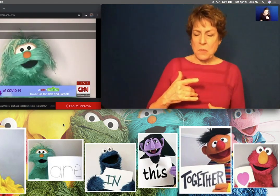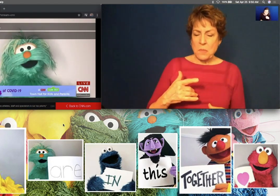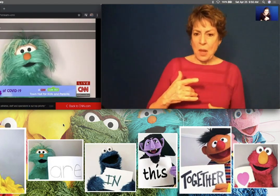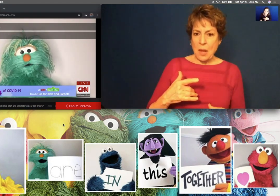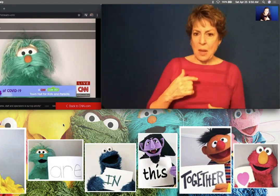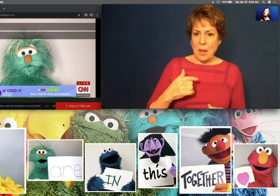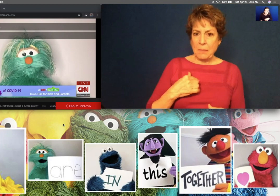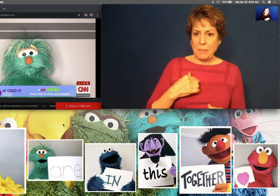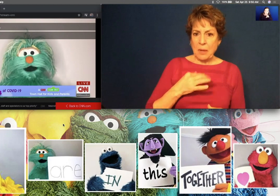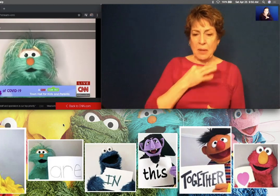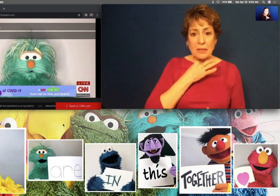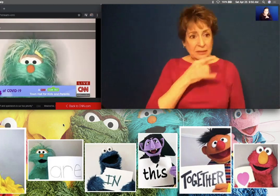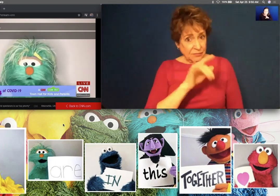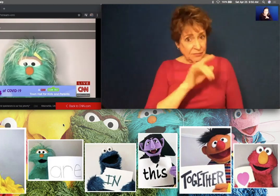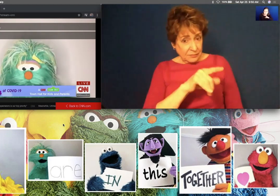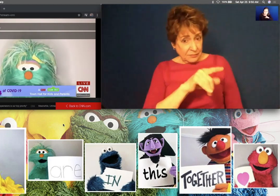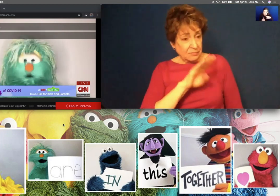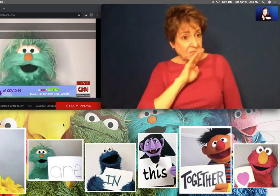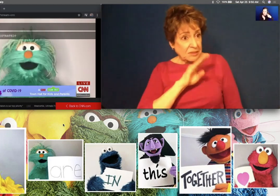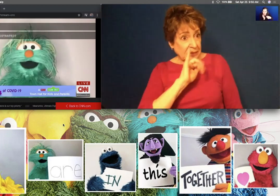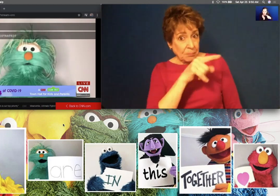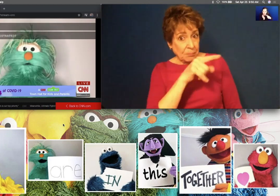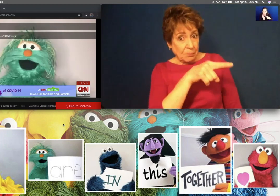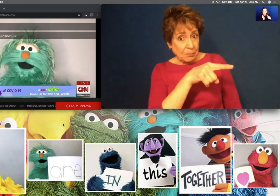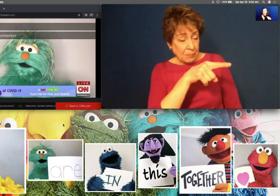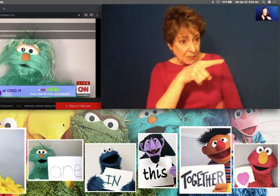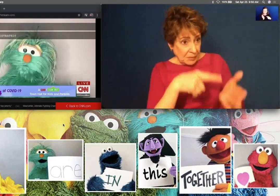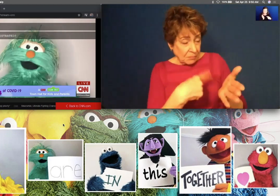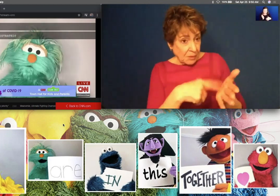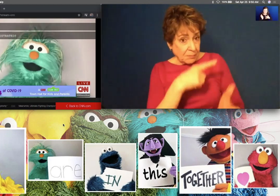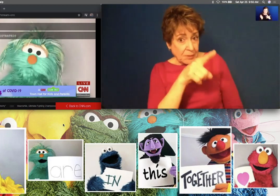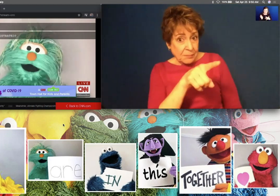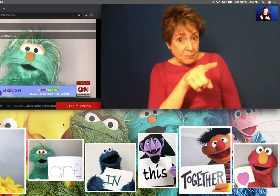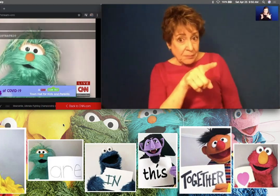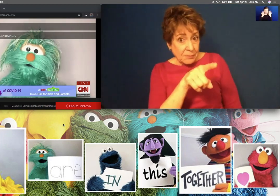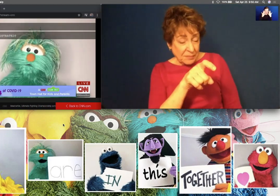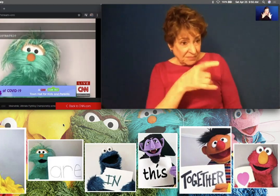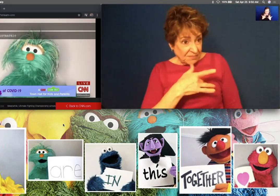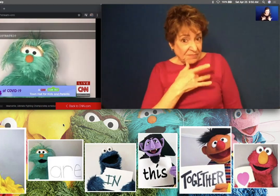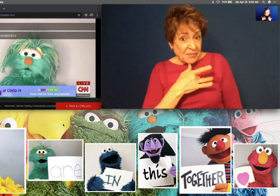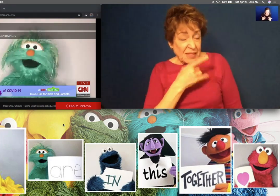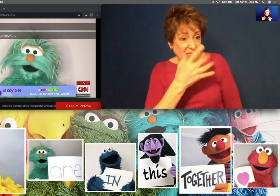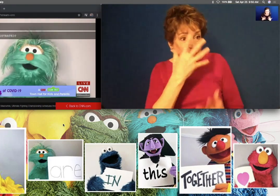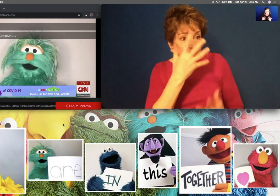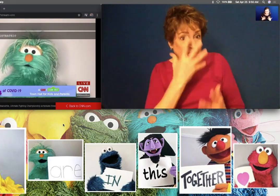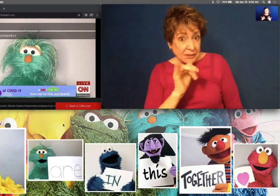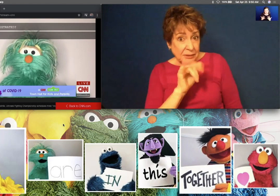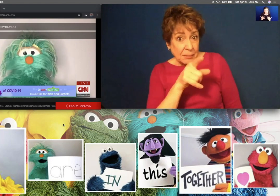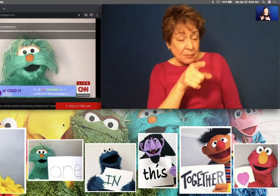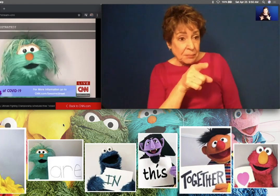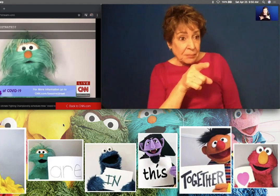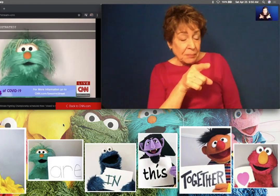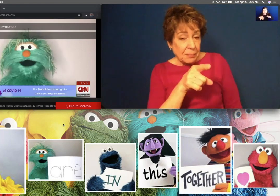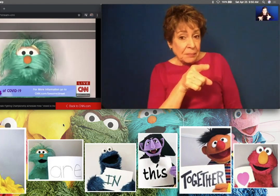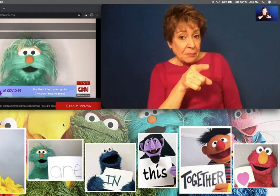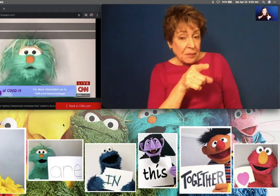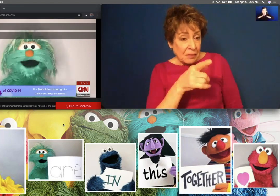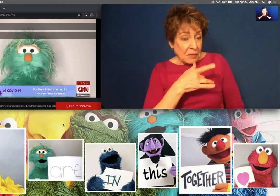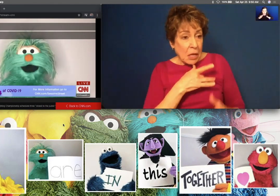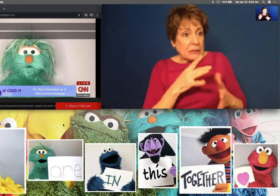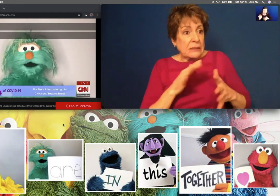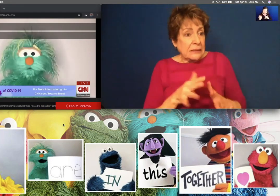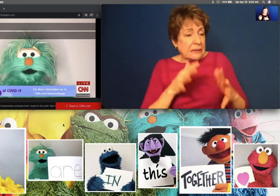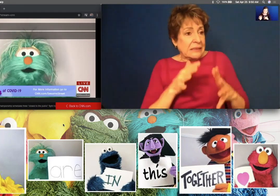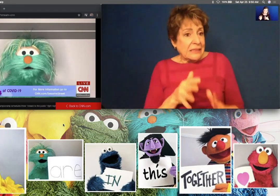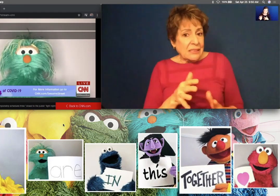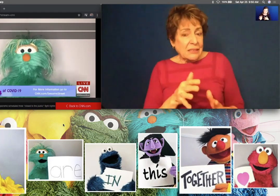frustrated. Yeah. Do you ever feel frustrated? Or